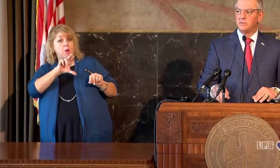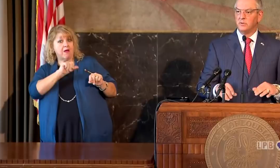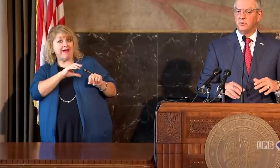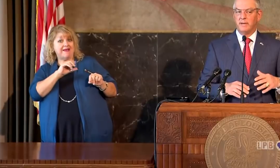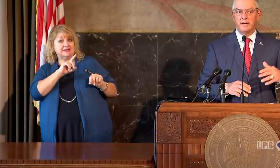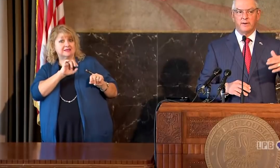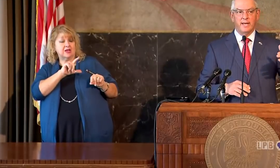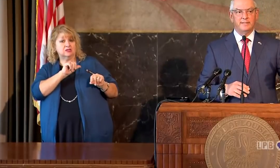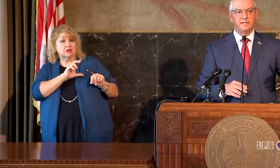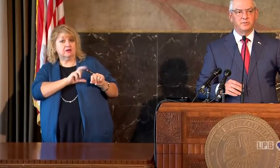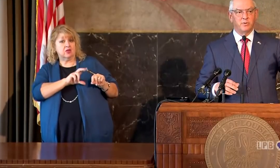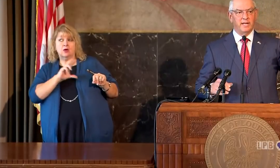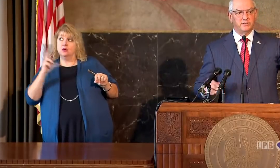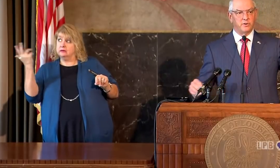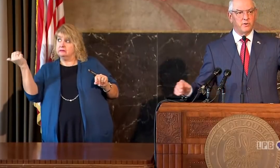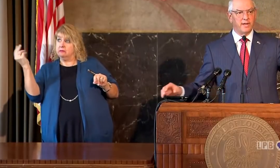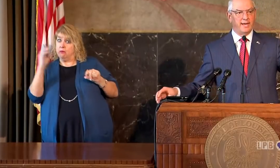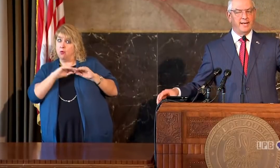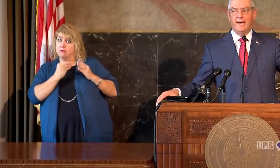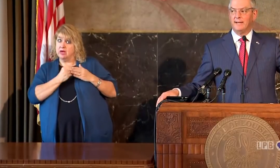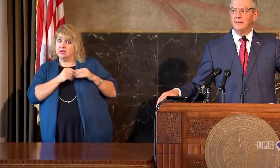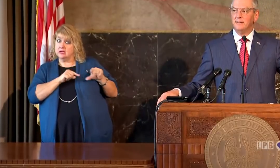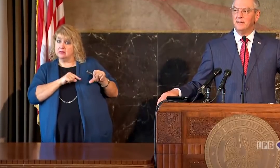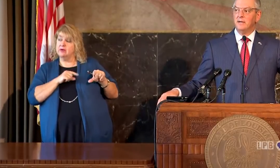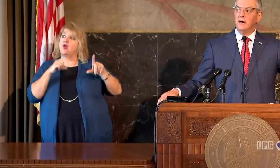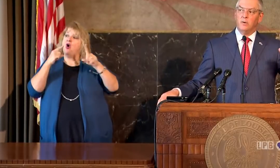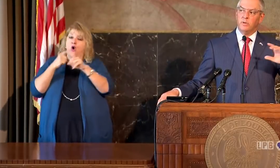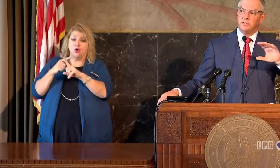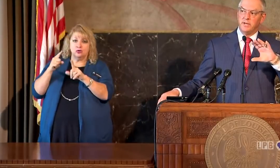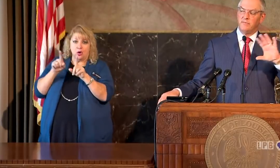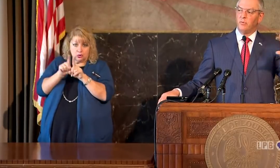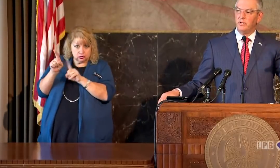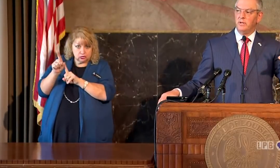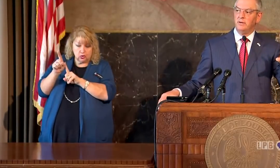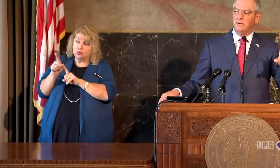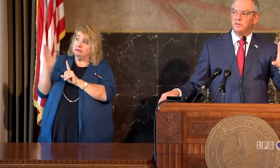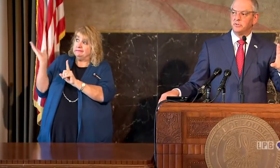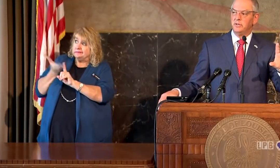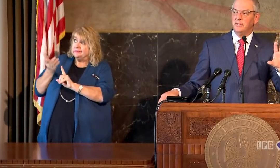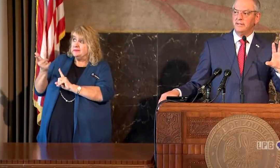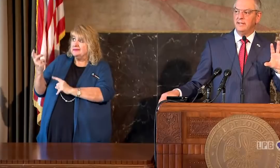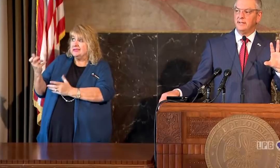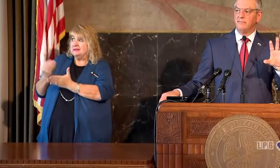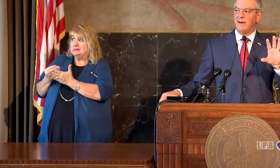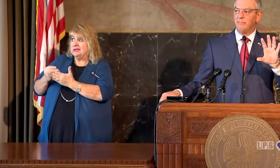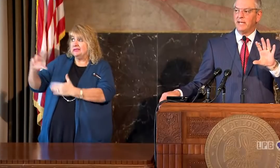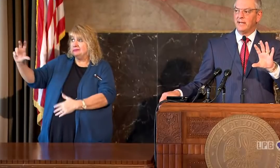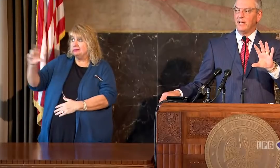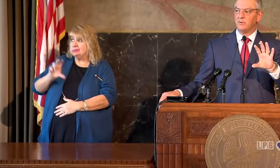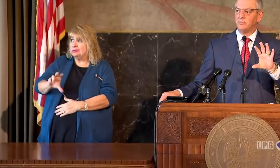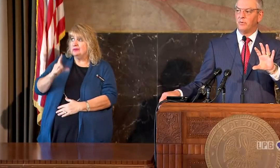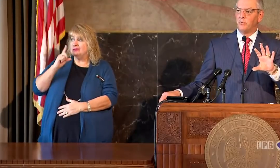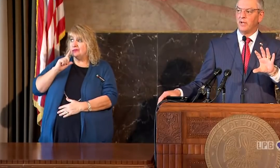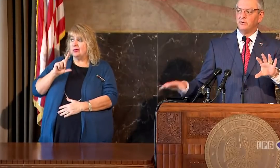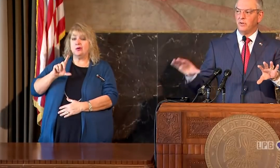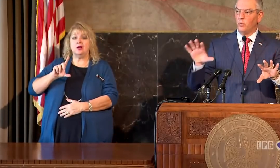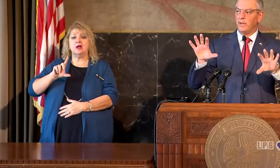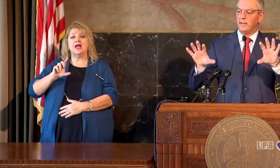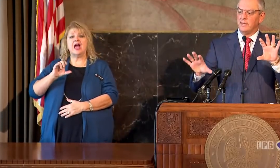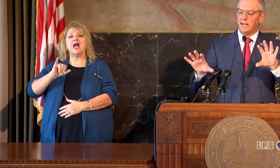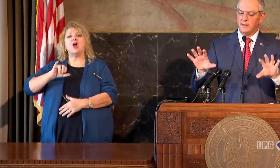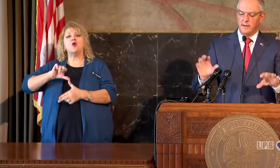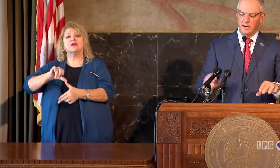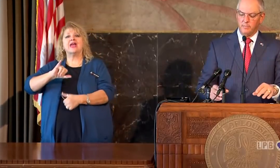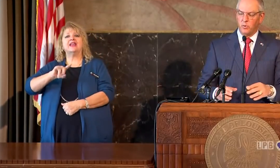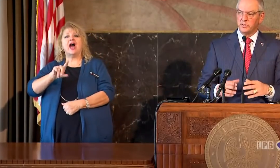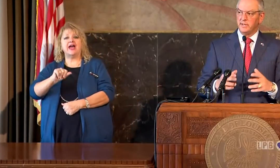but also to make our case as it relates to Hurricane Ida, which everyone understood that the $5 billion appropriation, the way